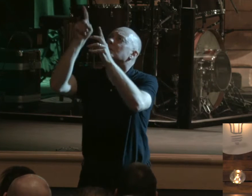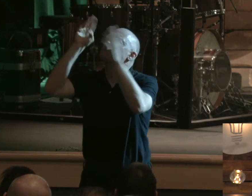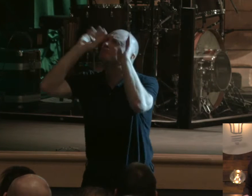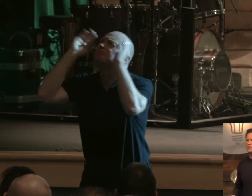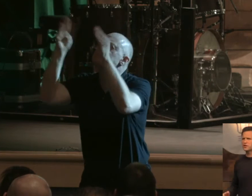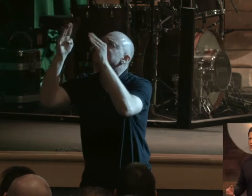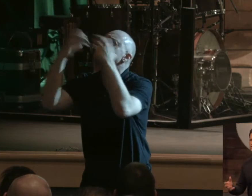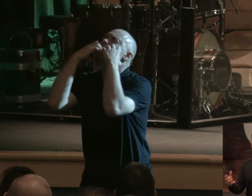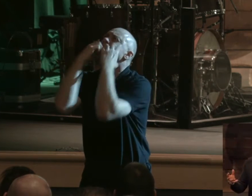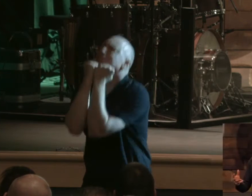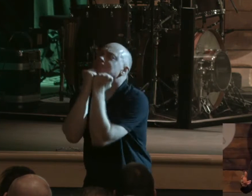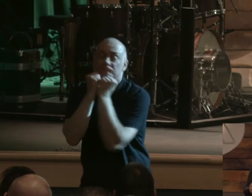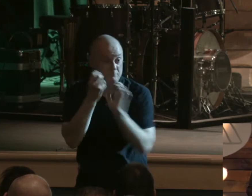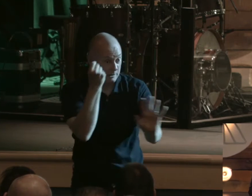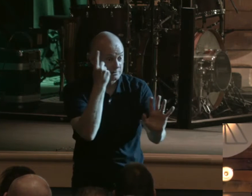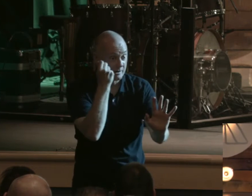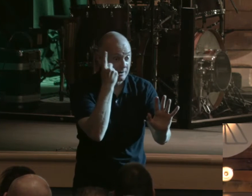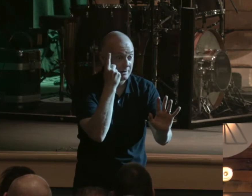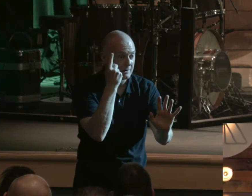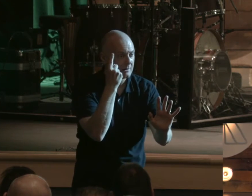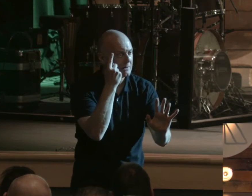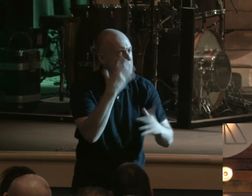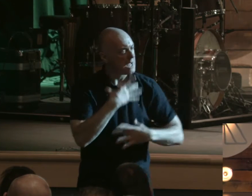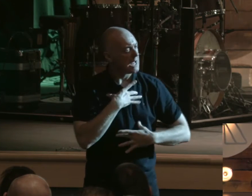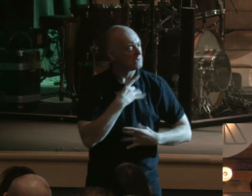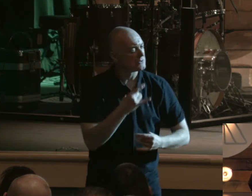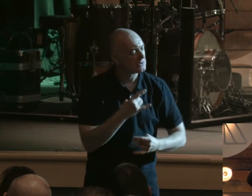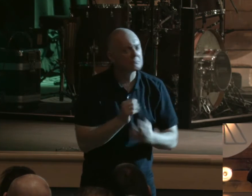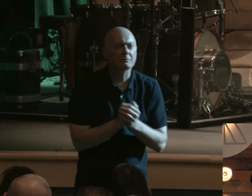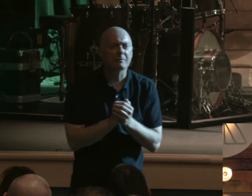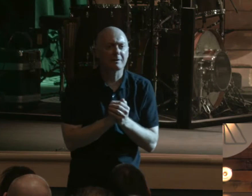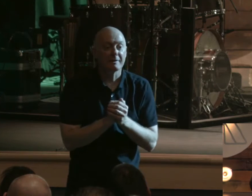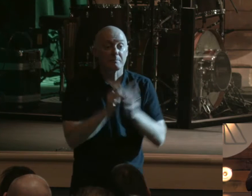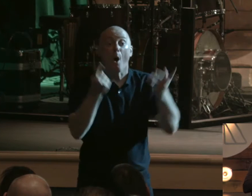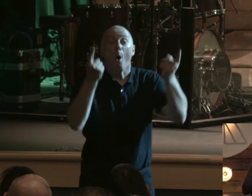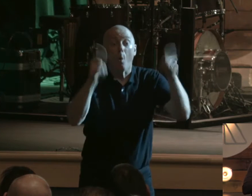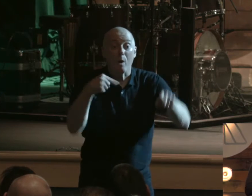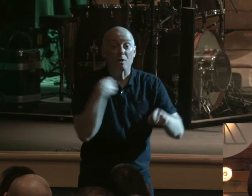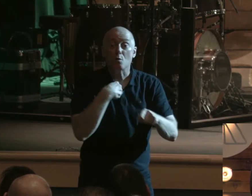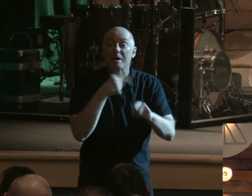what's happening here? I mean, this is what's so interesting. The icons on the stage here. So